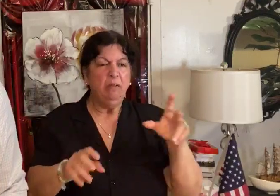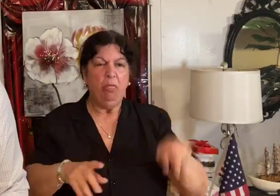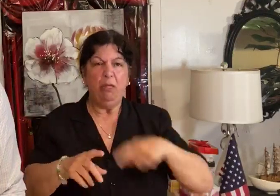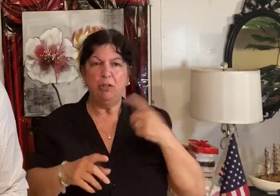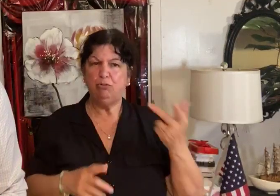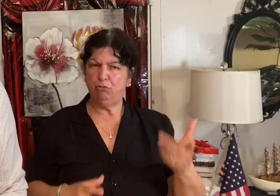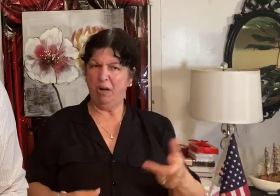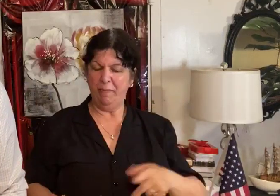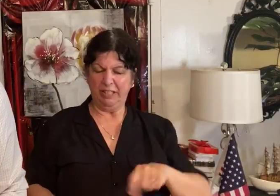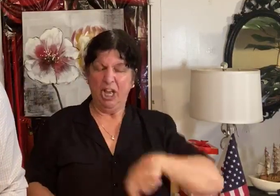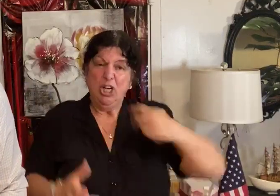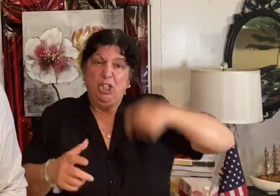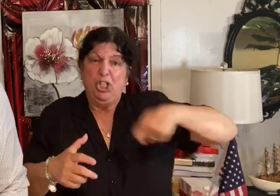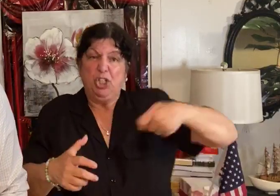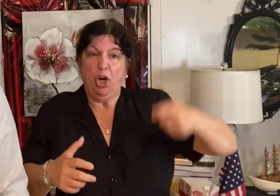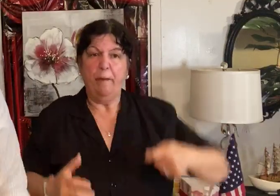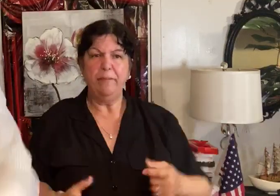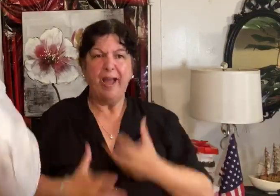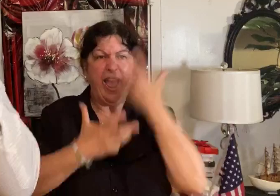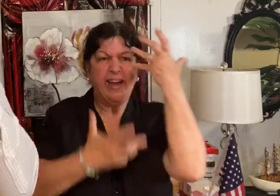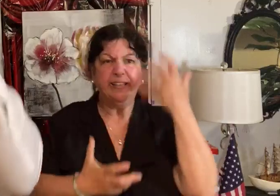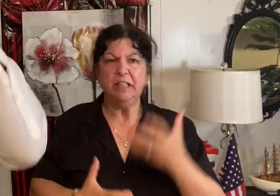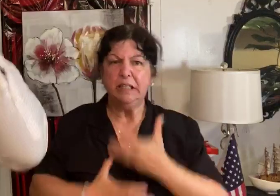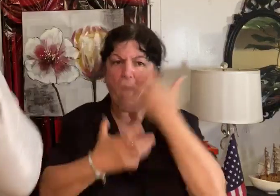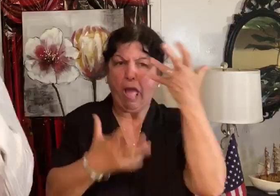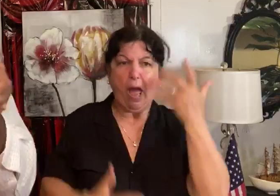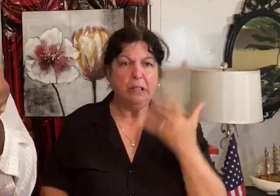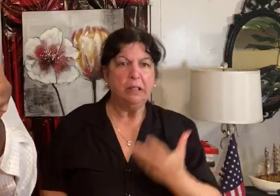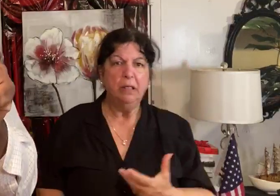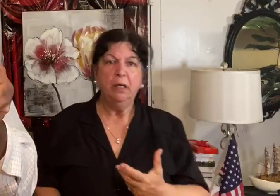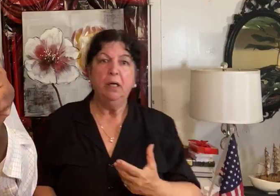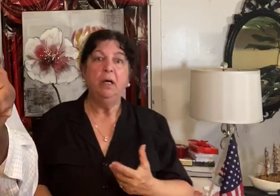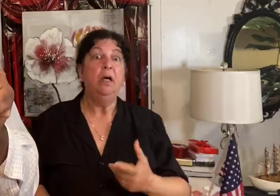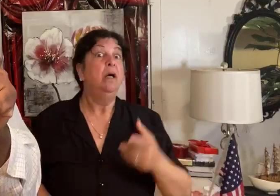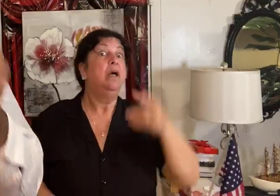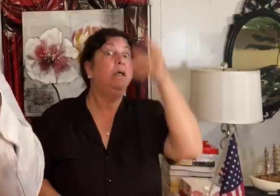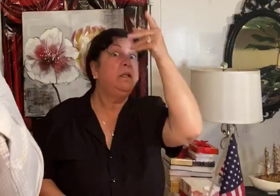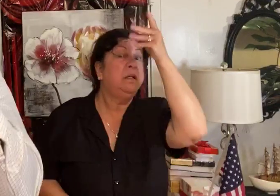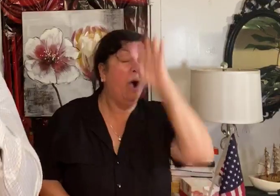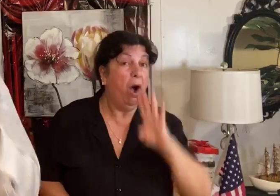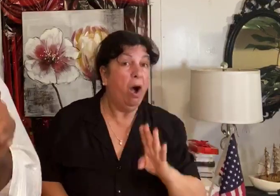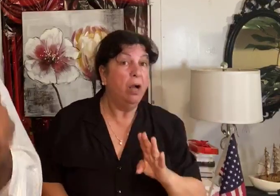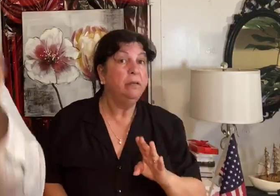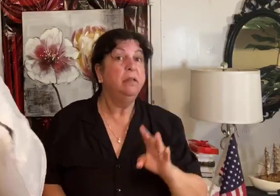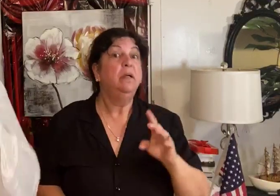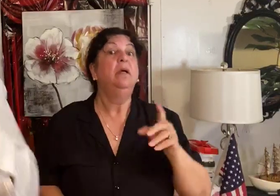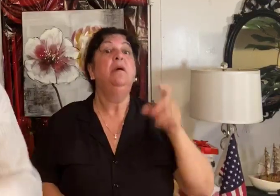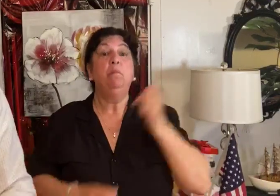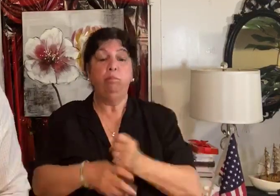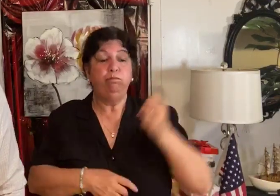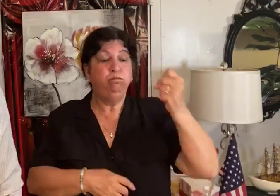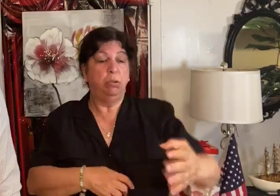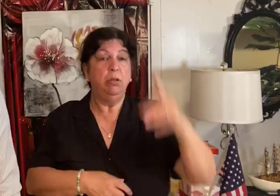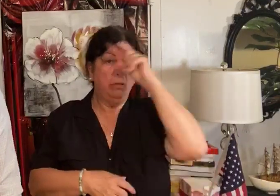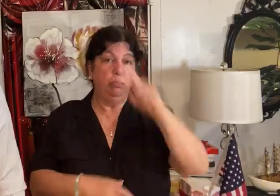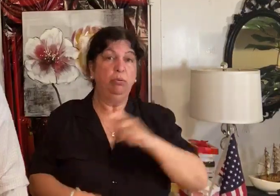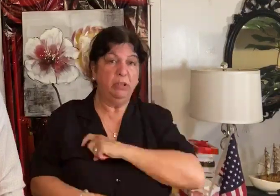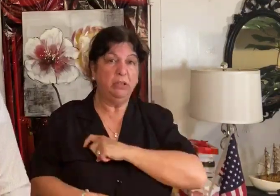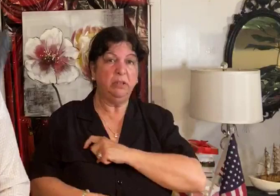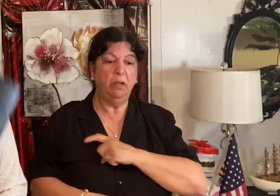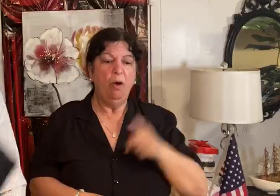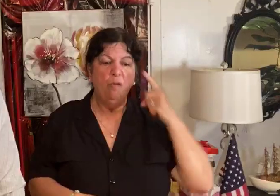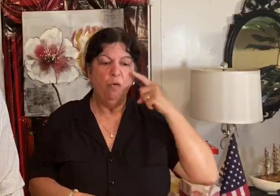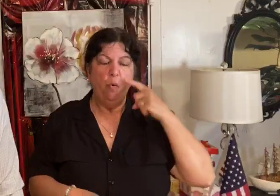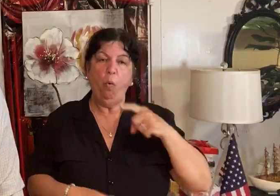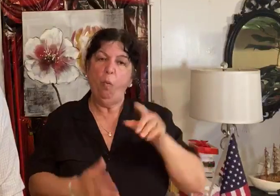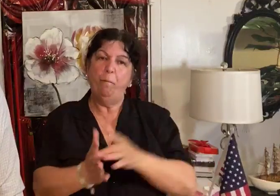anger falsely against the law enforcement that is ordained of God. And they are there for the punishment of evildoers.